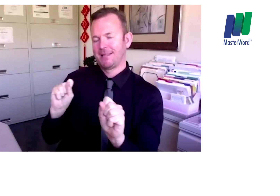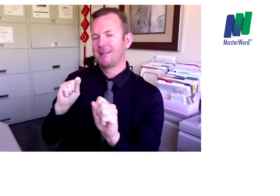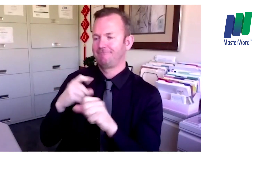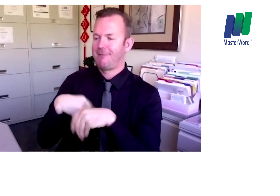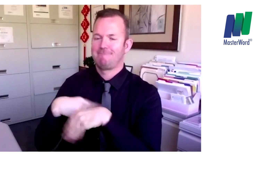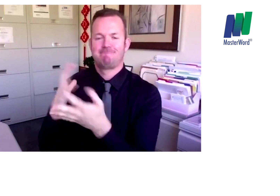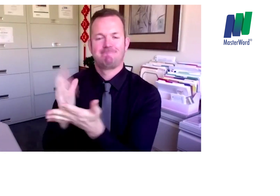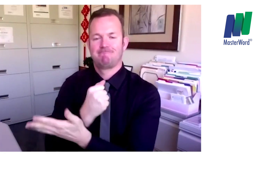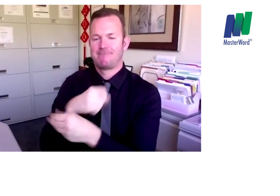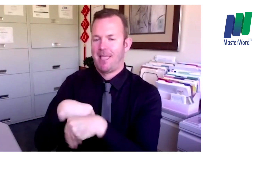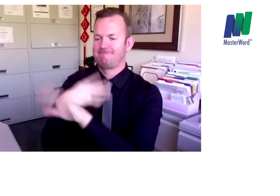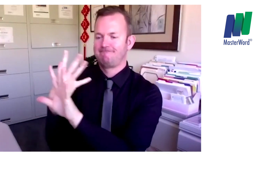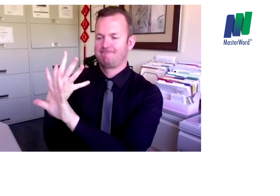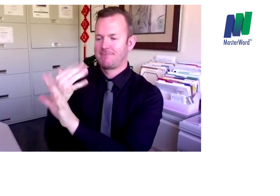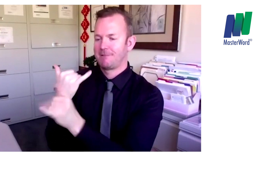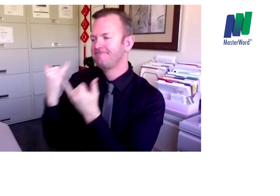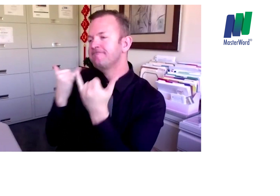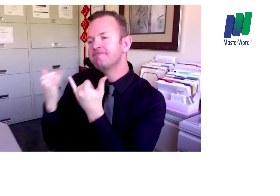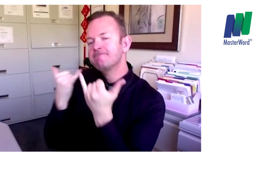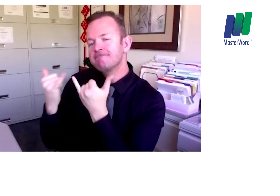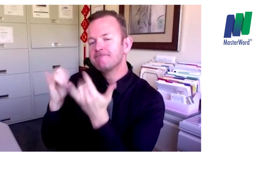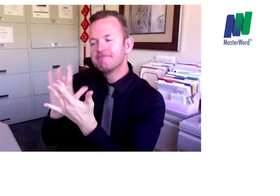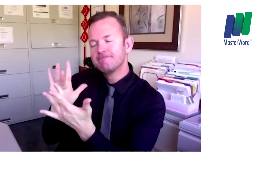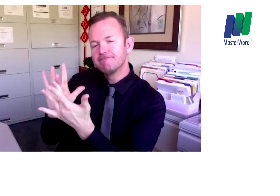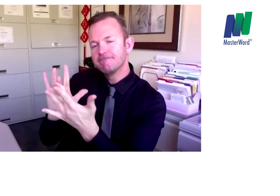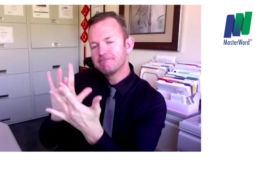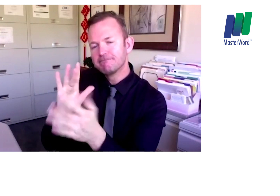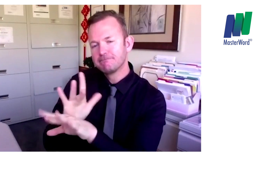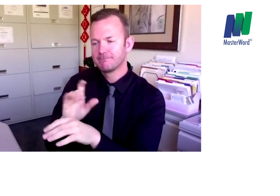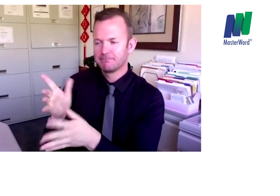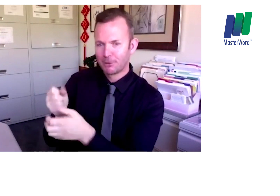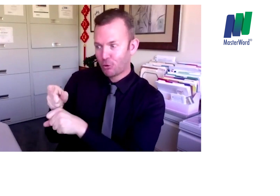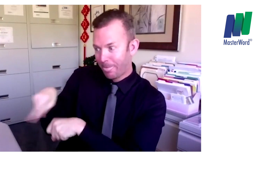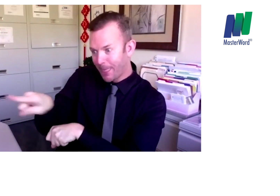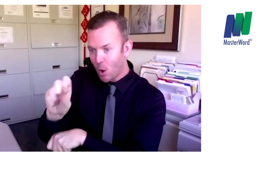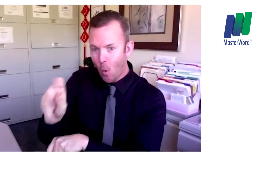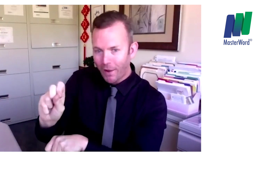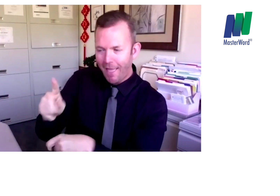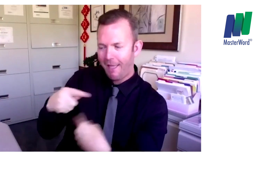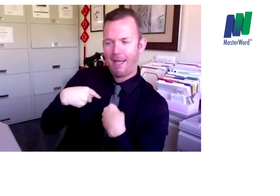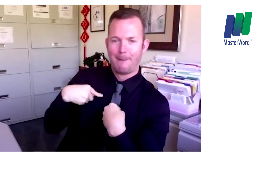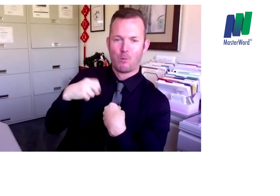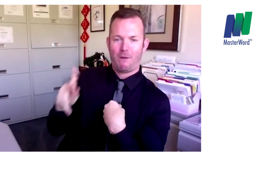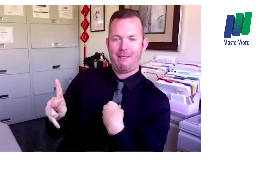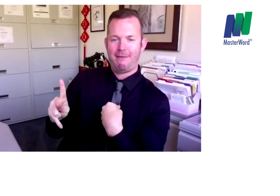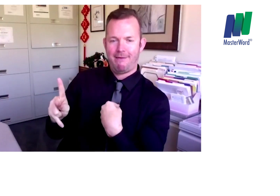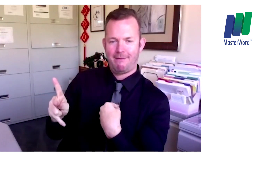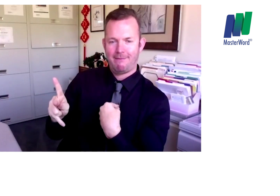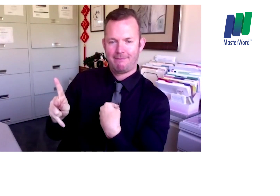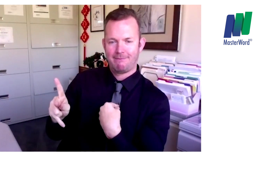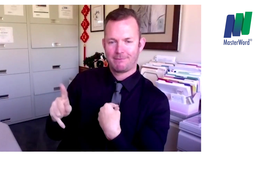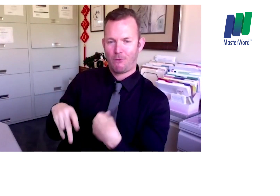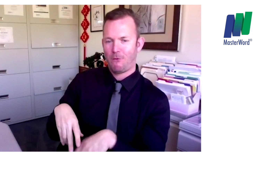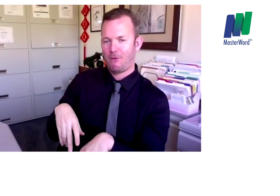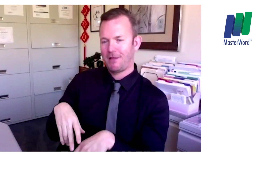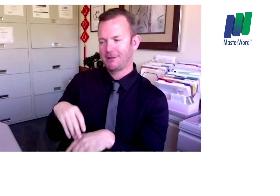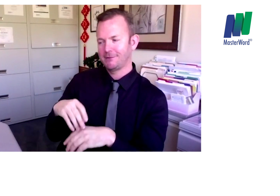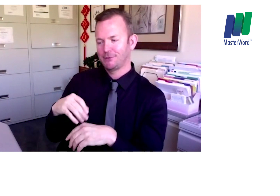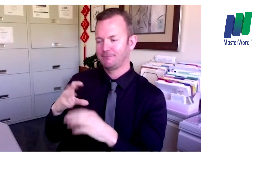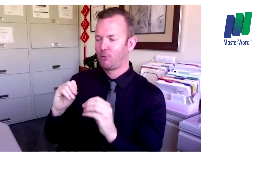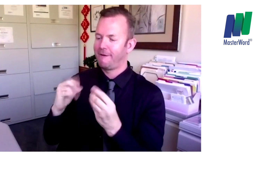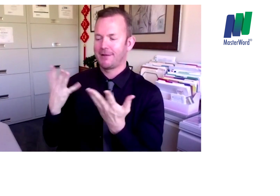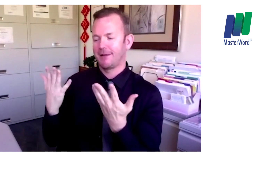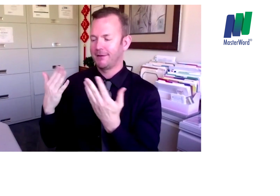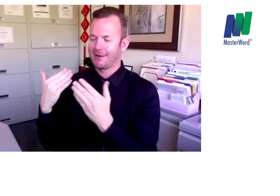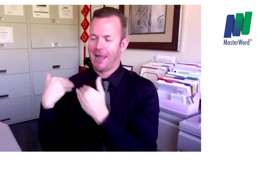but connecting with myself, as you were saying, and trying to connect with others in every way that I can seems the way I need to